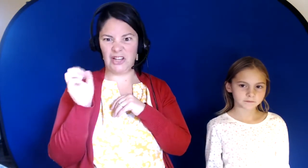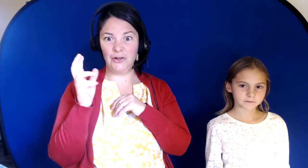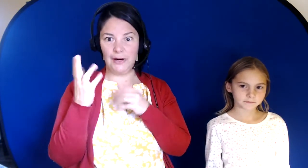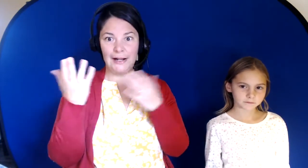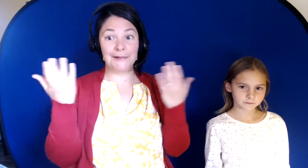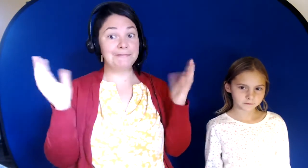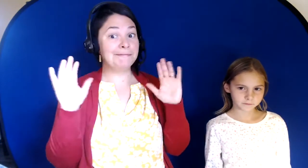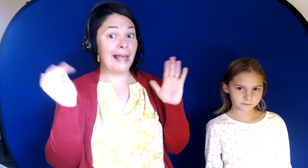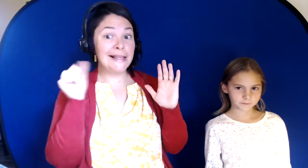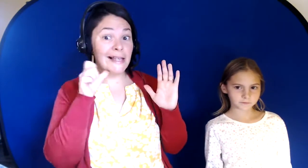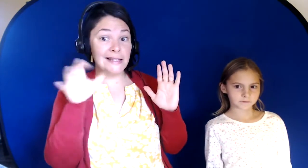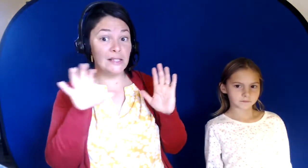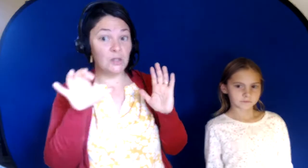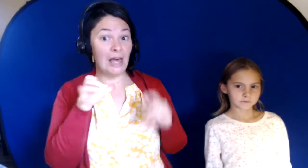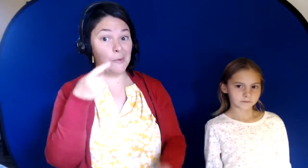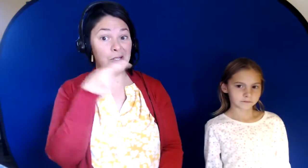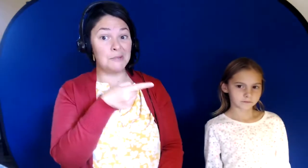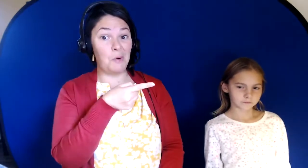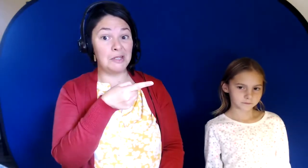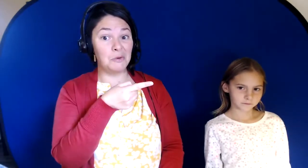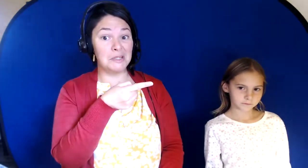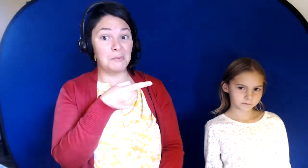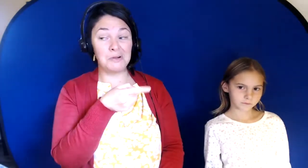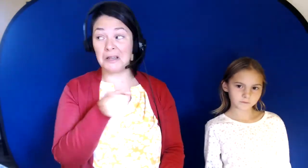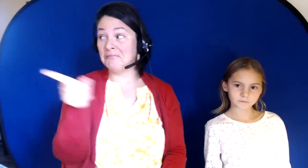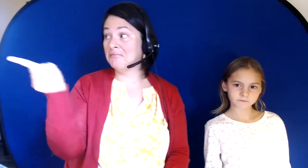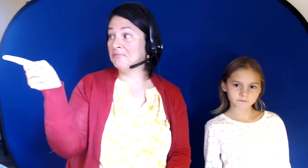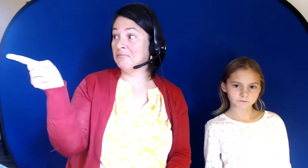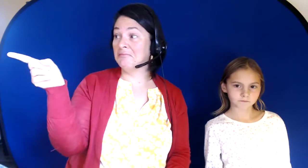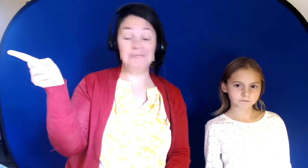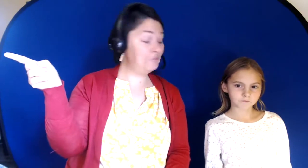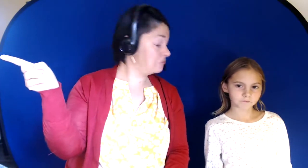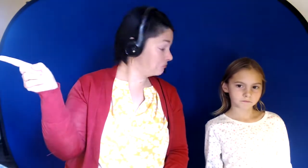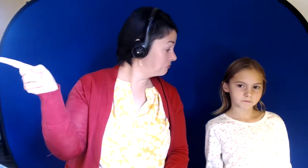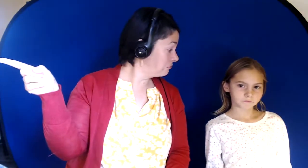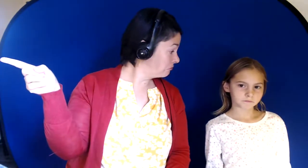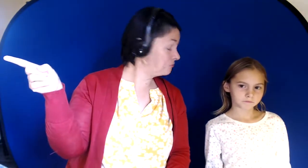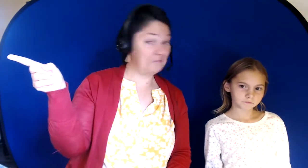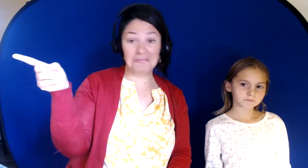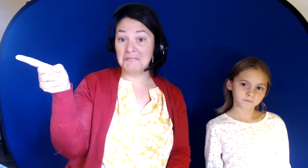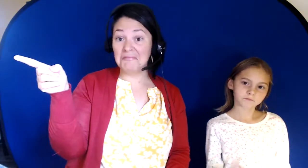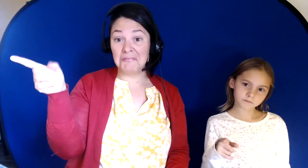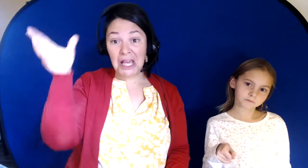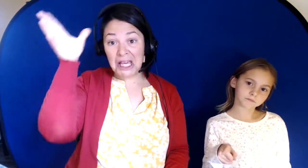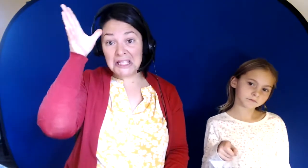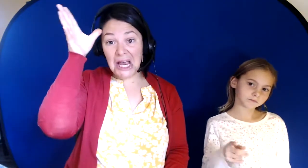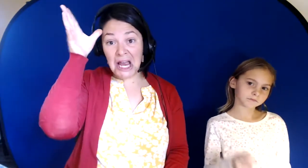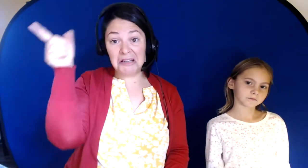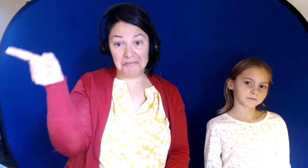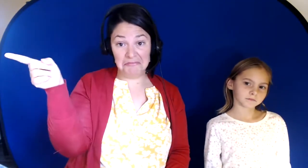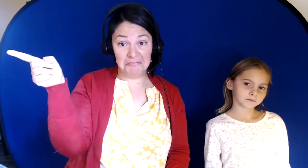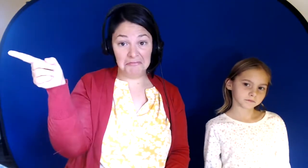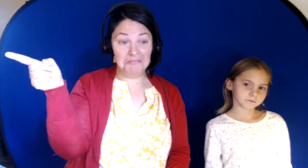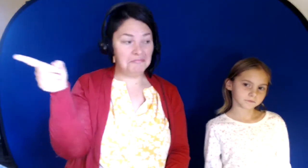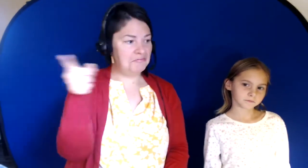in it. ASL doesn't do that. We just point towards the person. Hmm. He's dad.